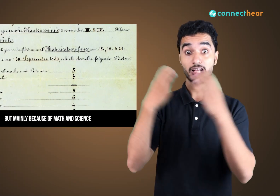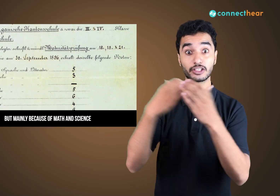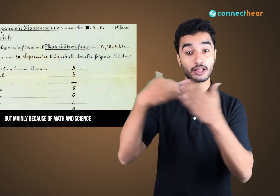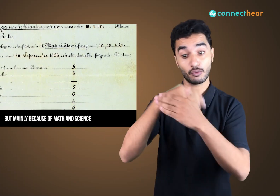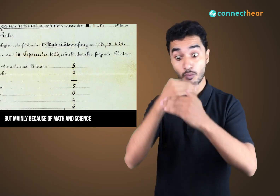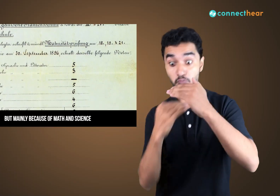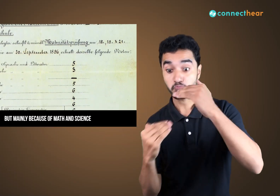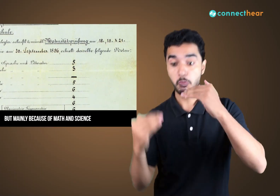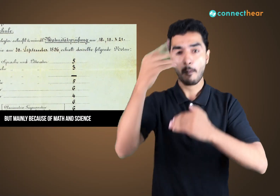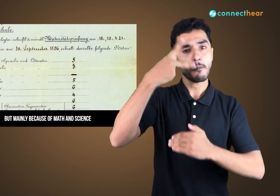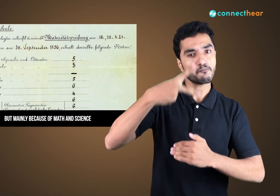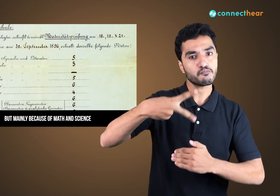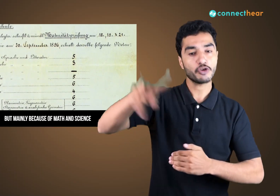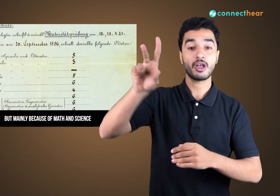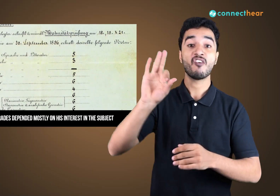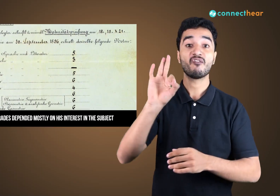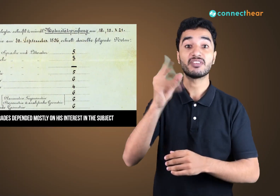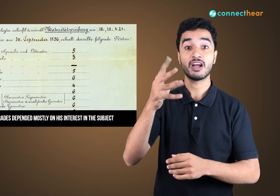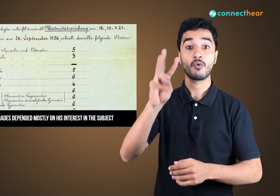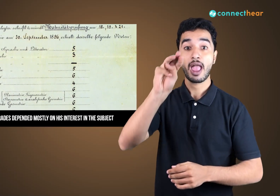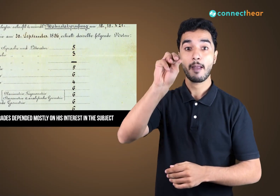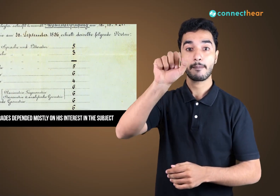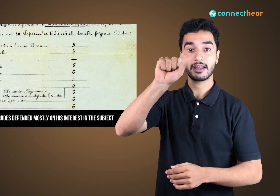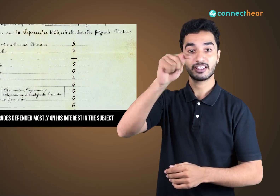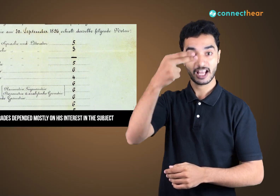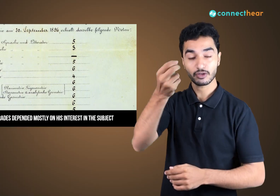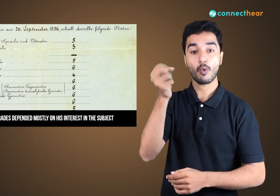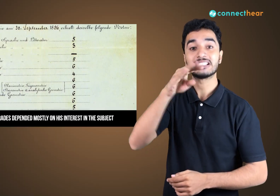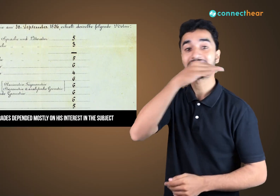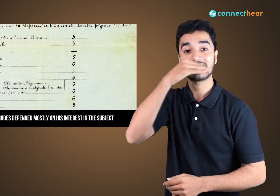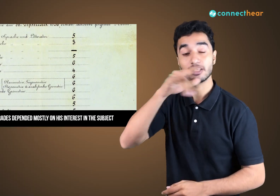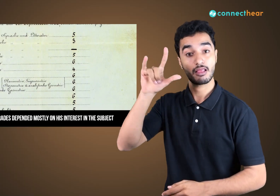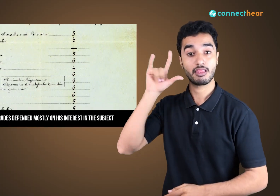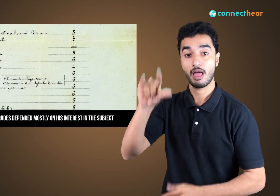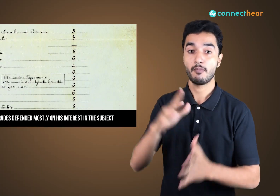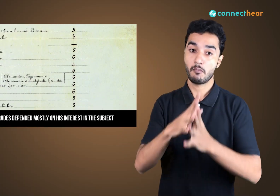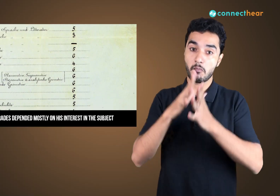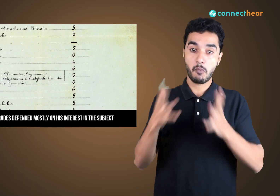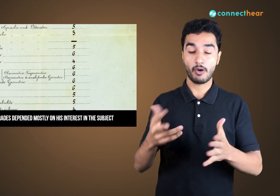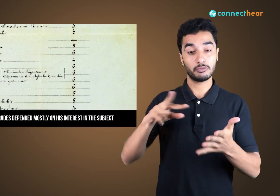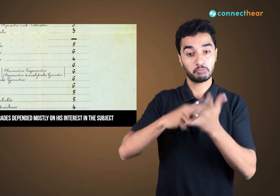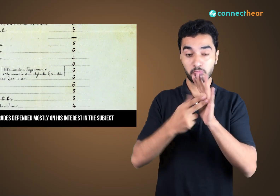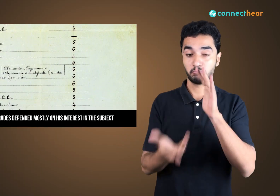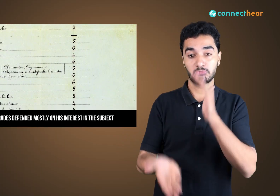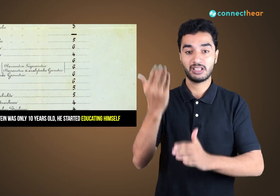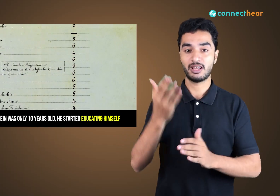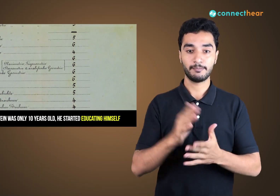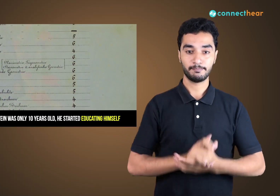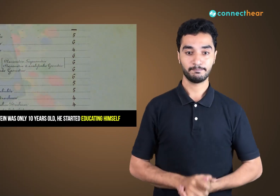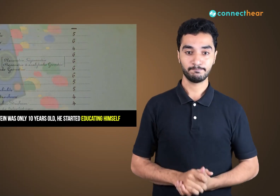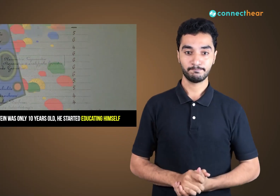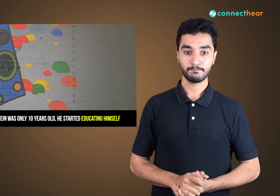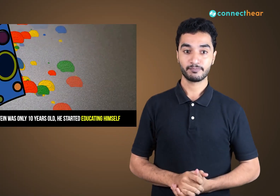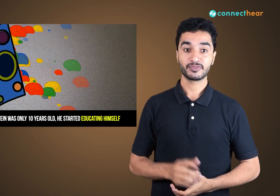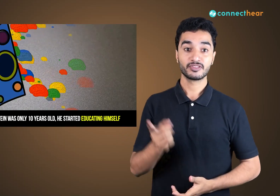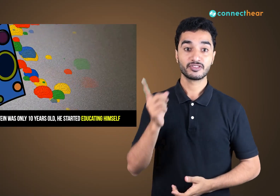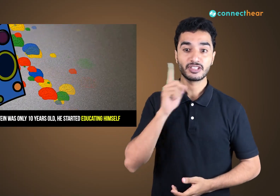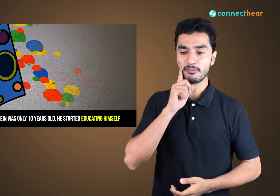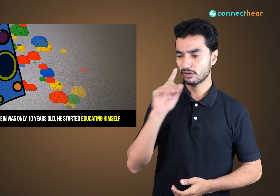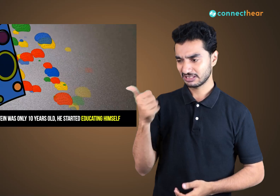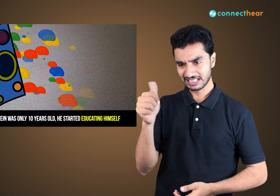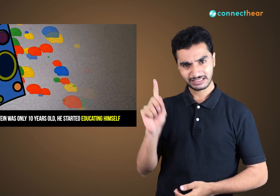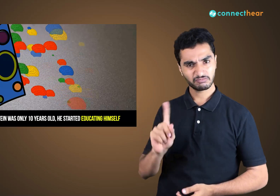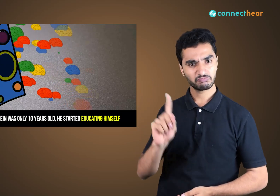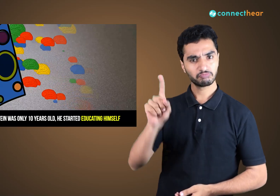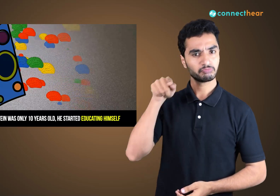but mainly because of math and science, so his grades depended mostly on his interest in the subject. When Einstein was only